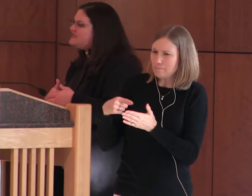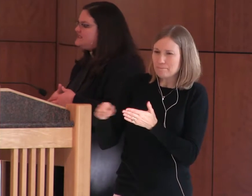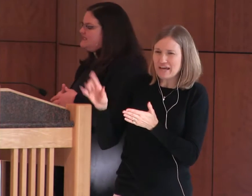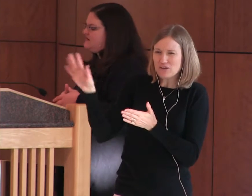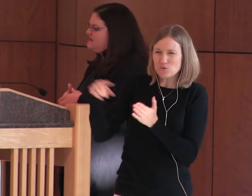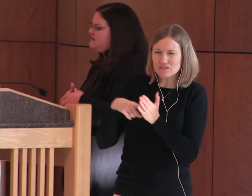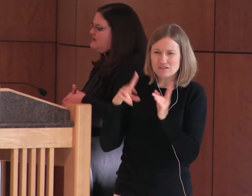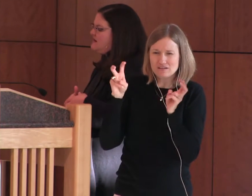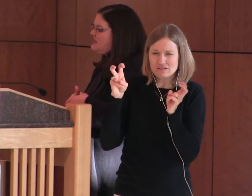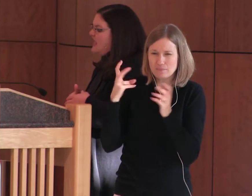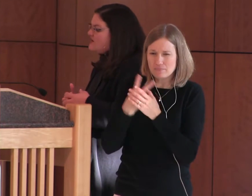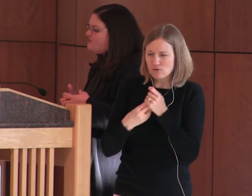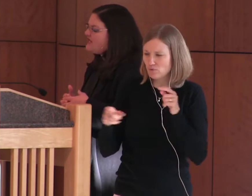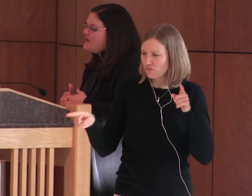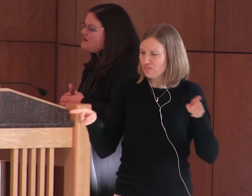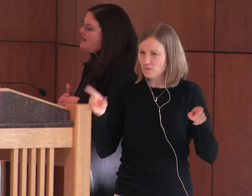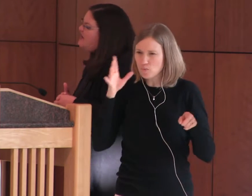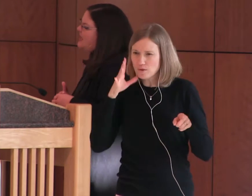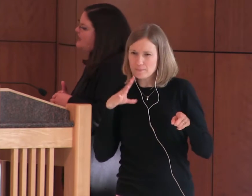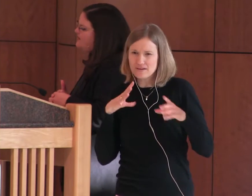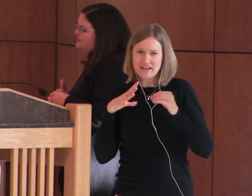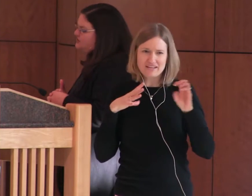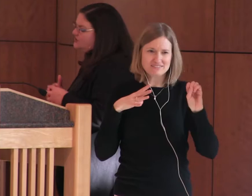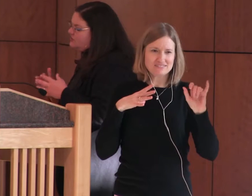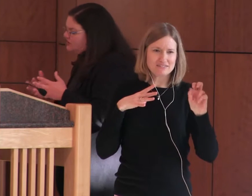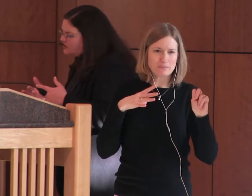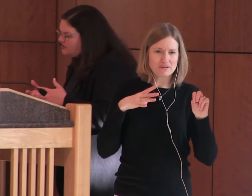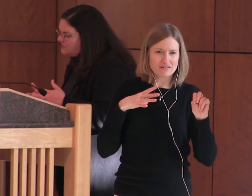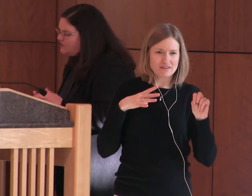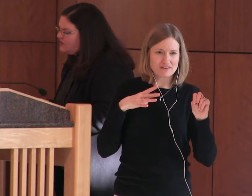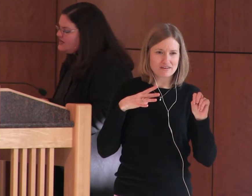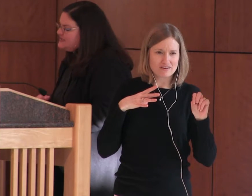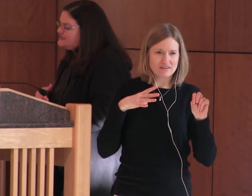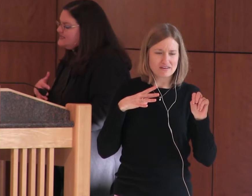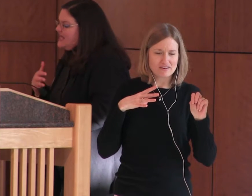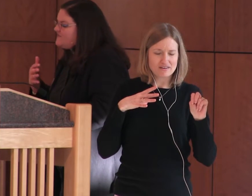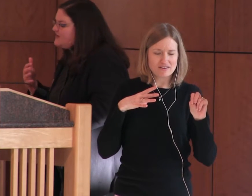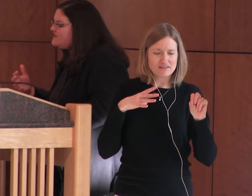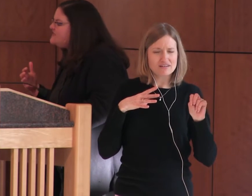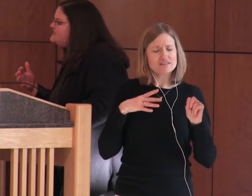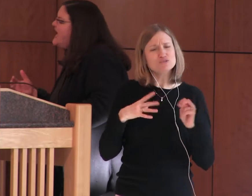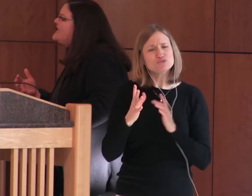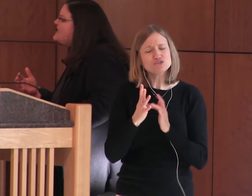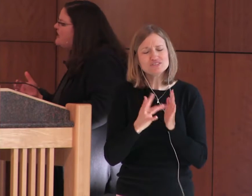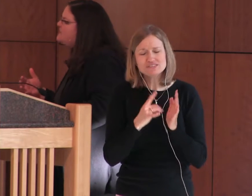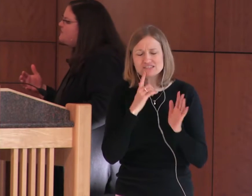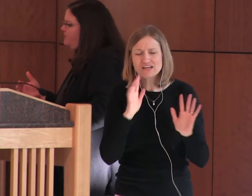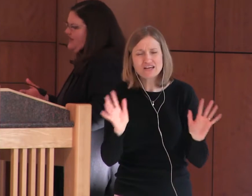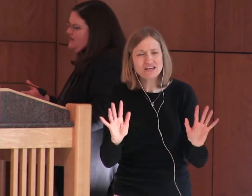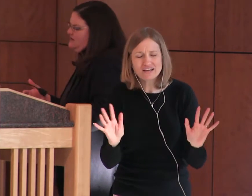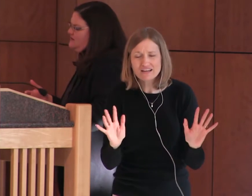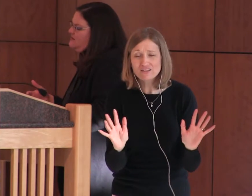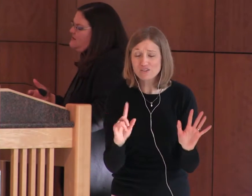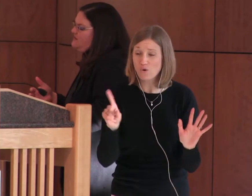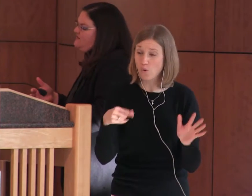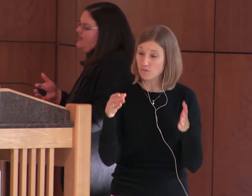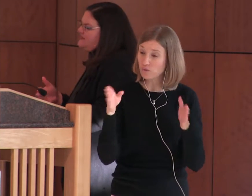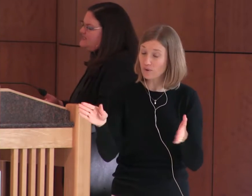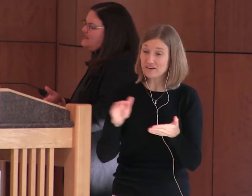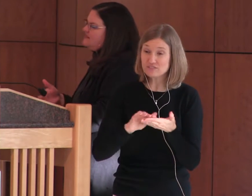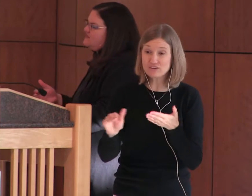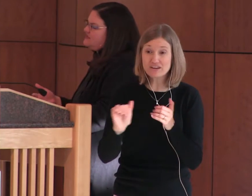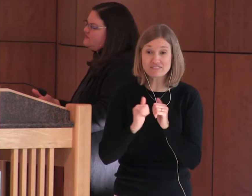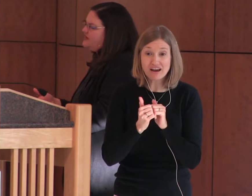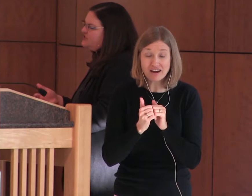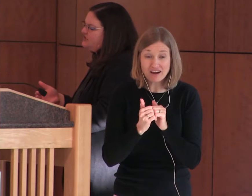that we sin and we are unable to earn or to get forgiveness any other way than by